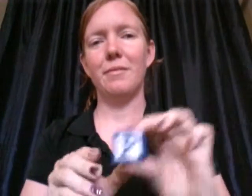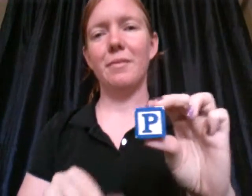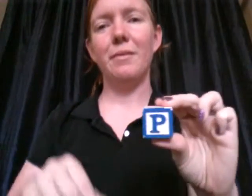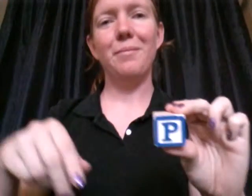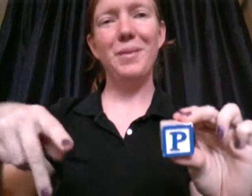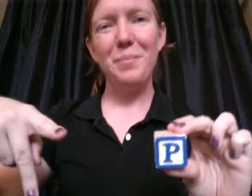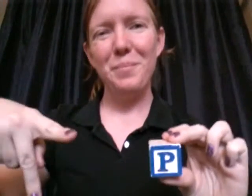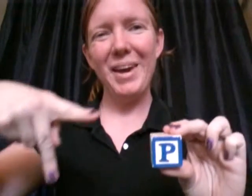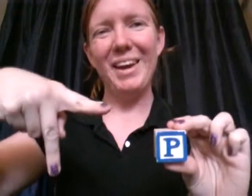P